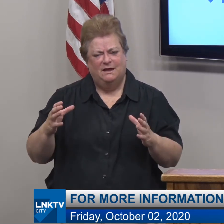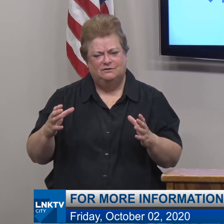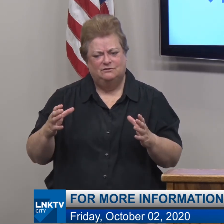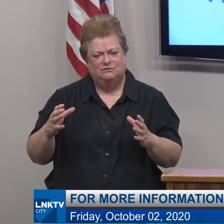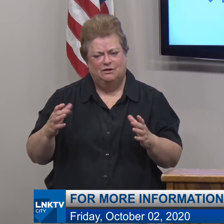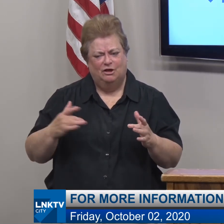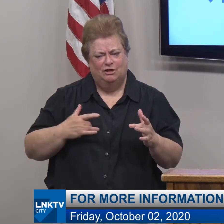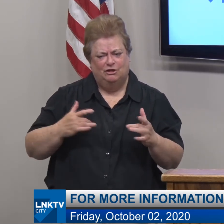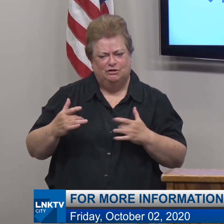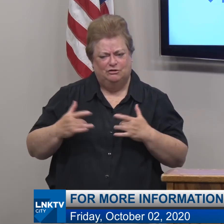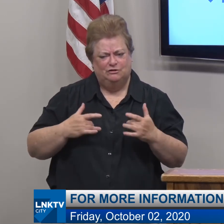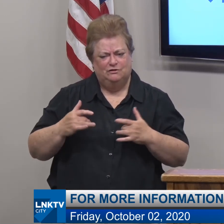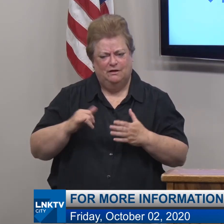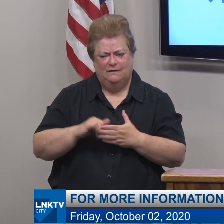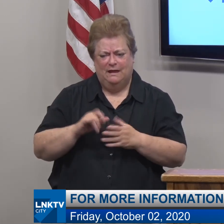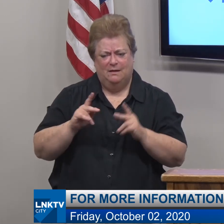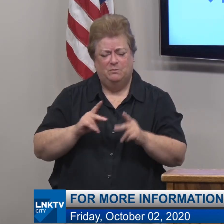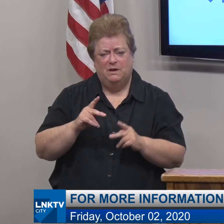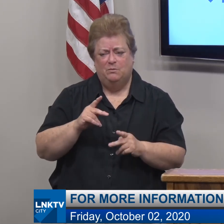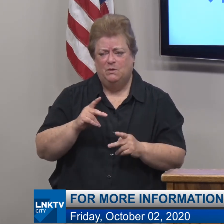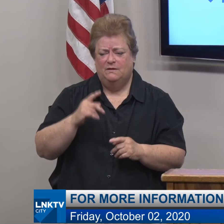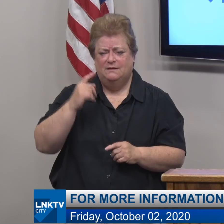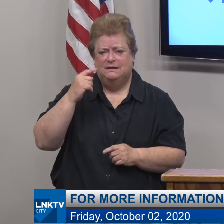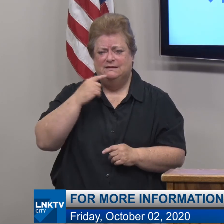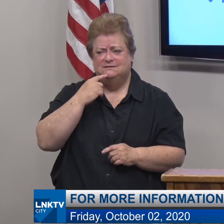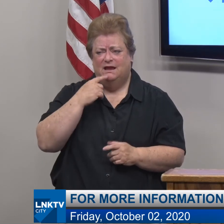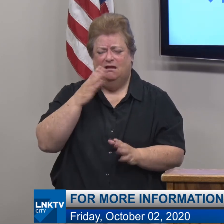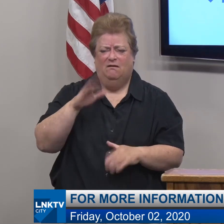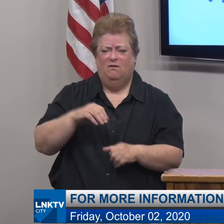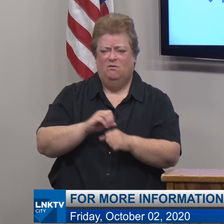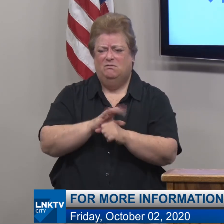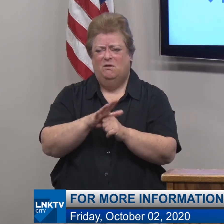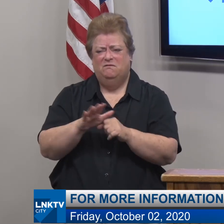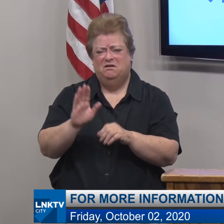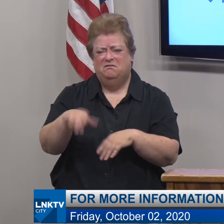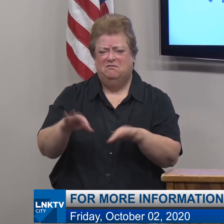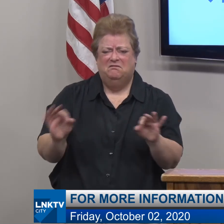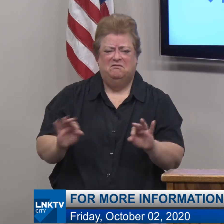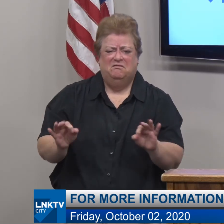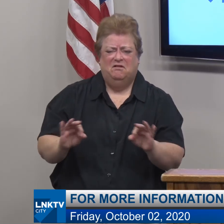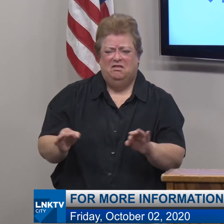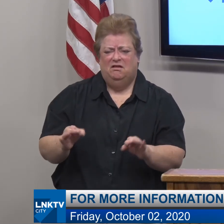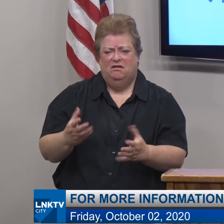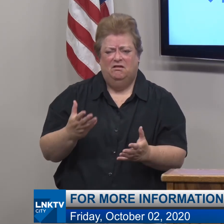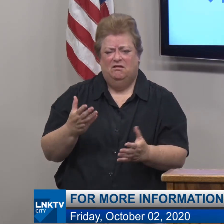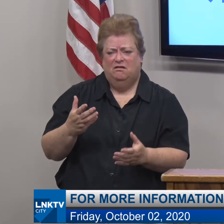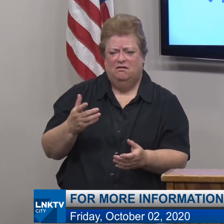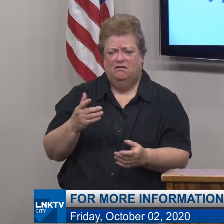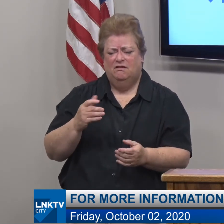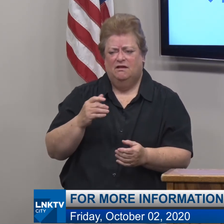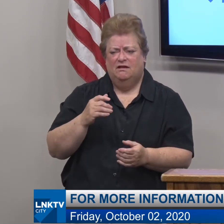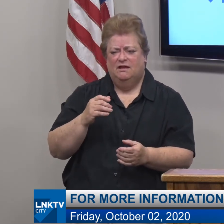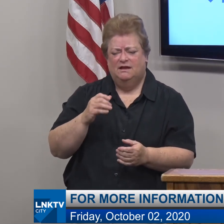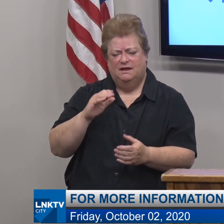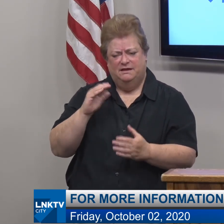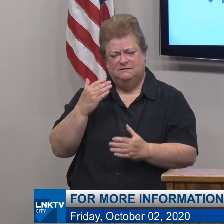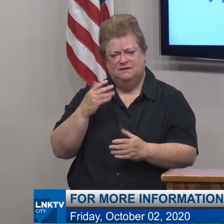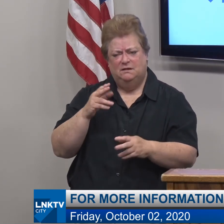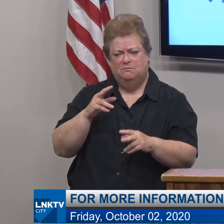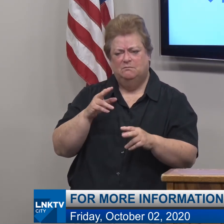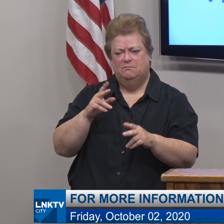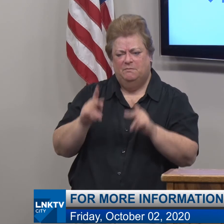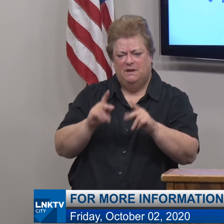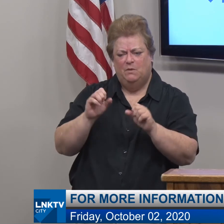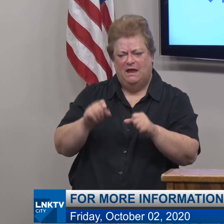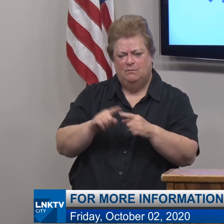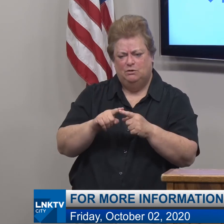see this, that they think, well, it's not that big a deal, because, the severity of this can be mitigated a lot more